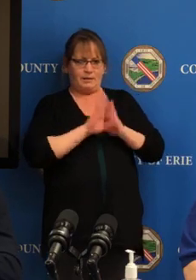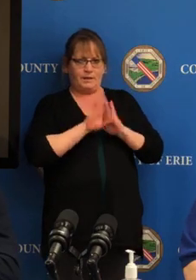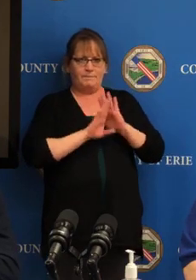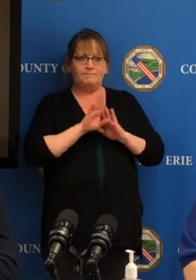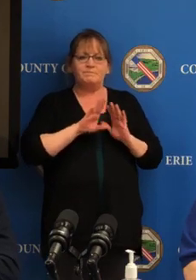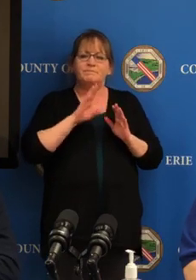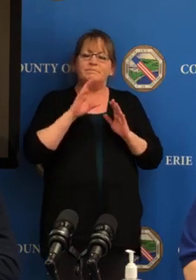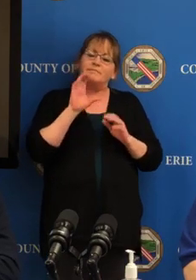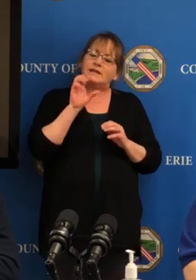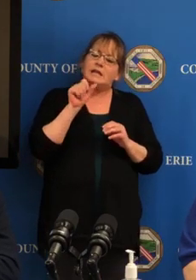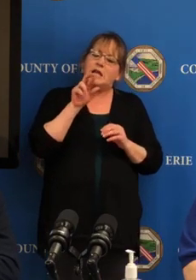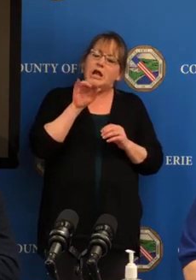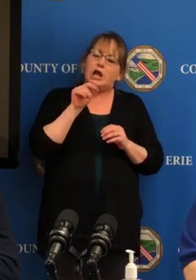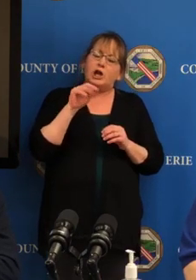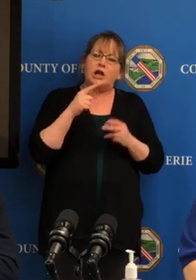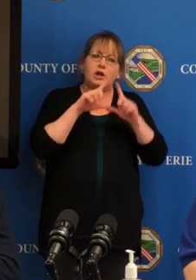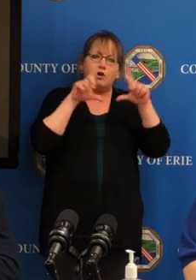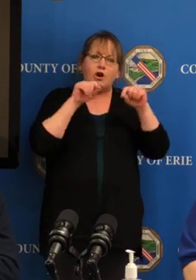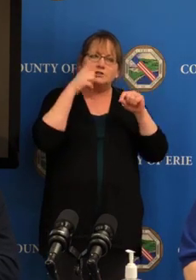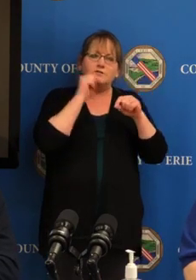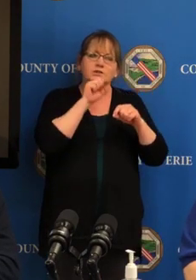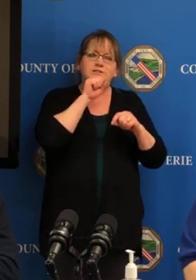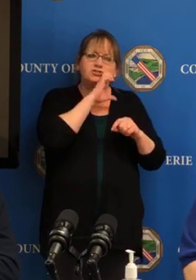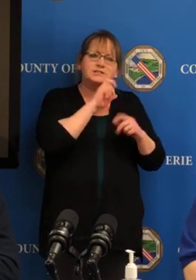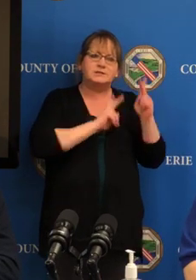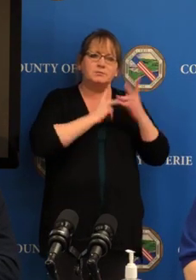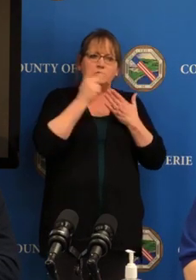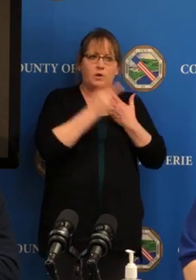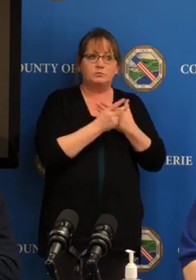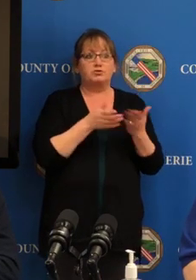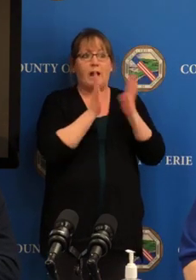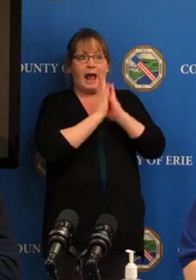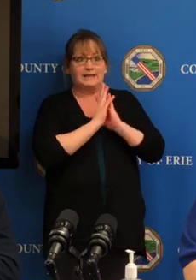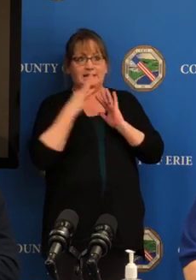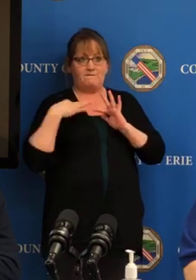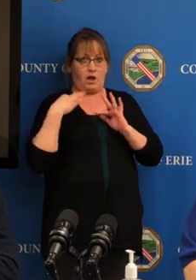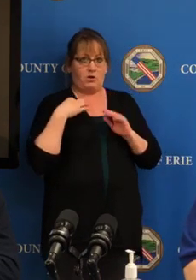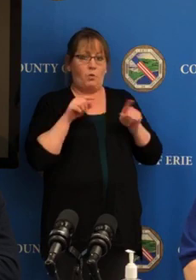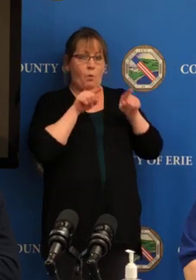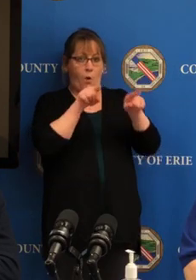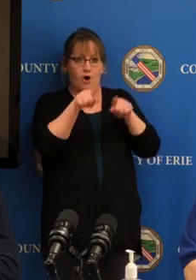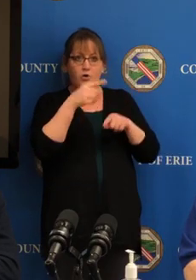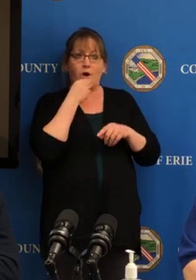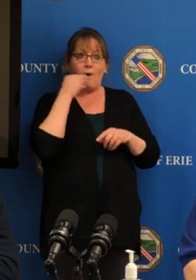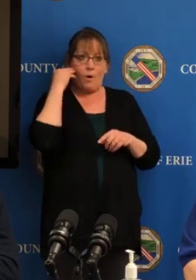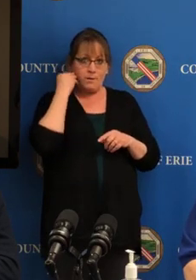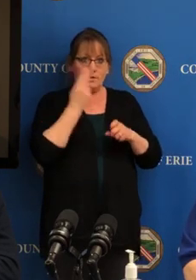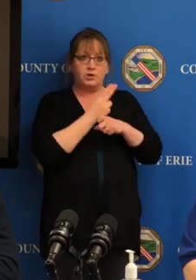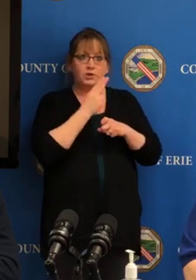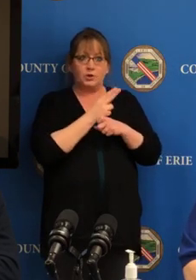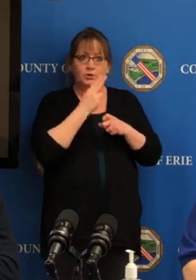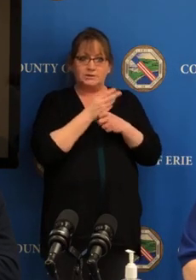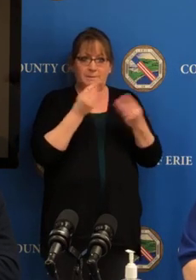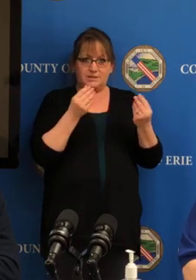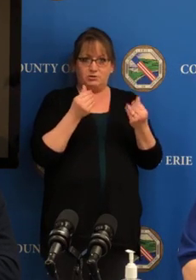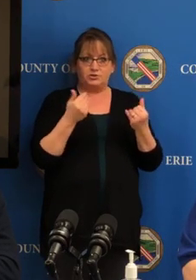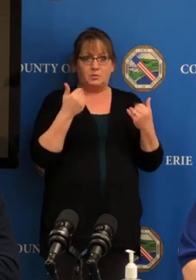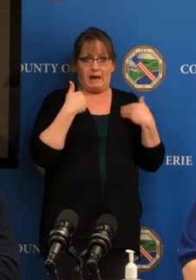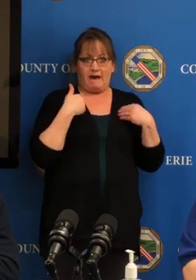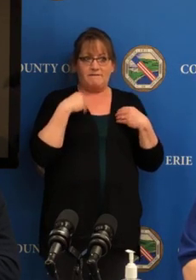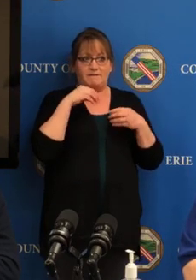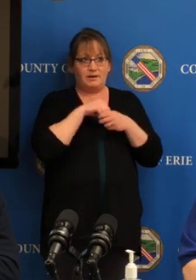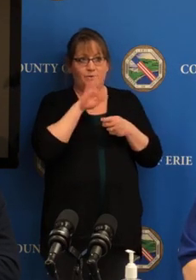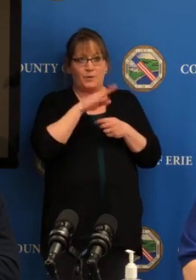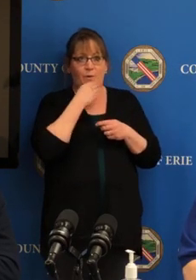Senior program. And what they're doing is they're asking volunteers while they're at home to utilize the materials that they have in their